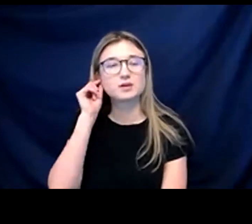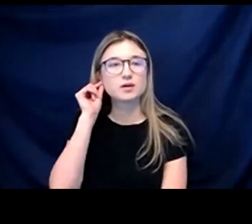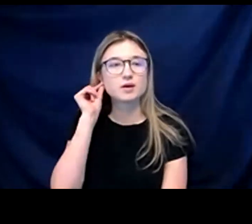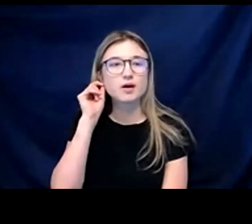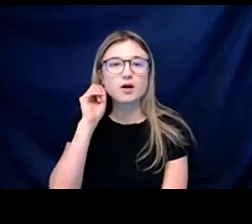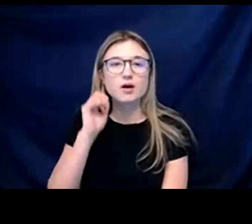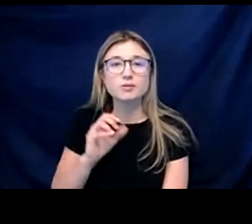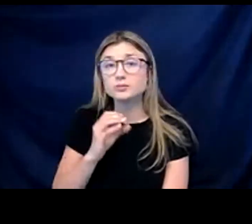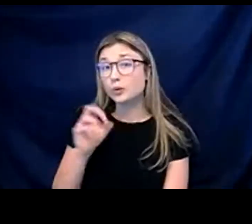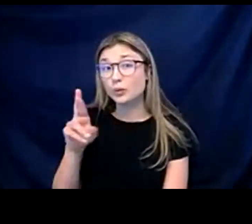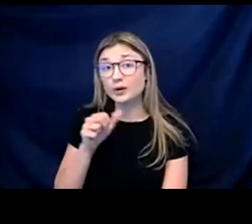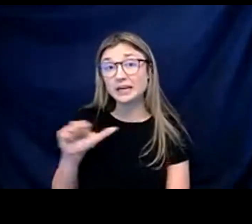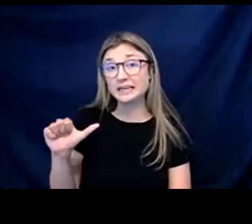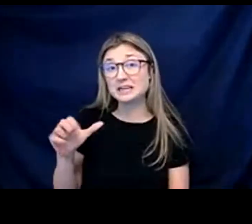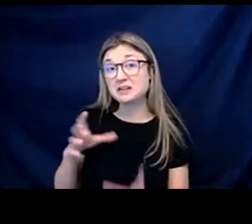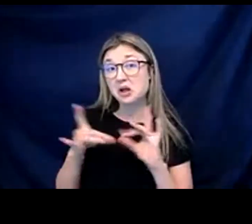Or comments?